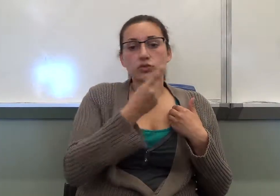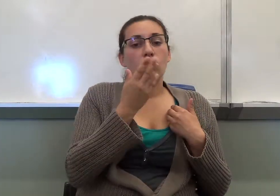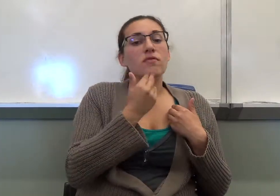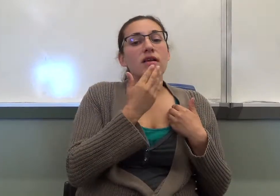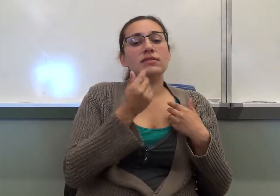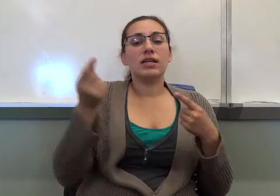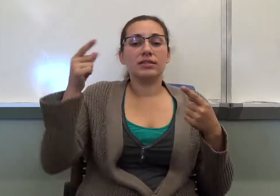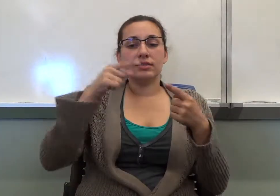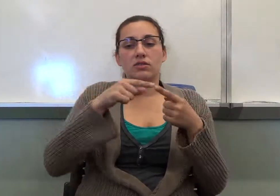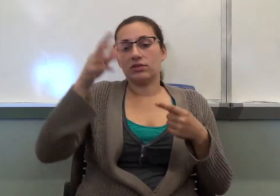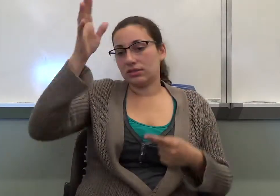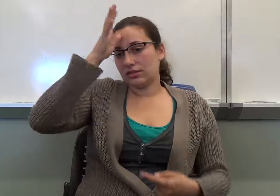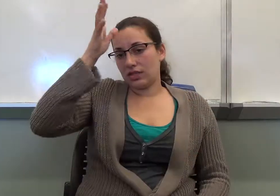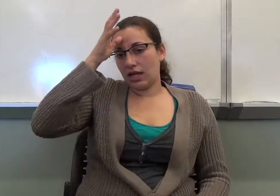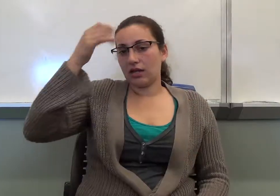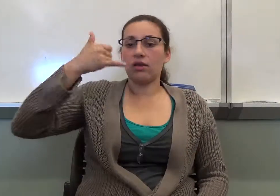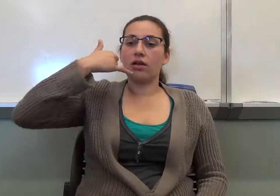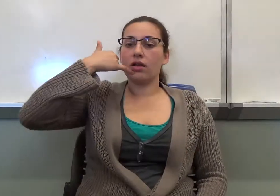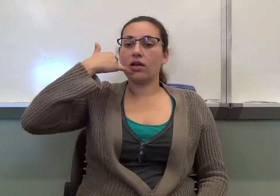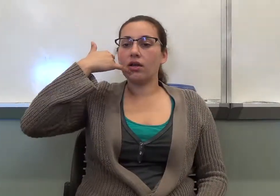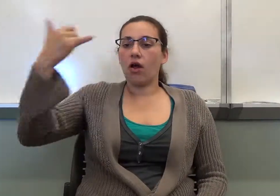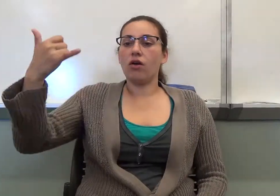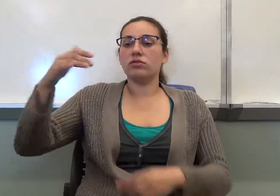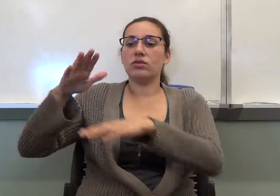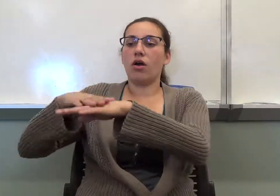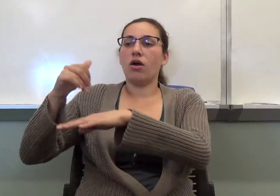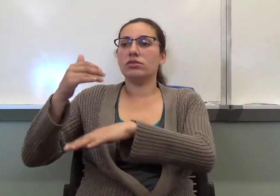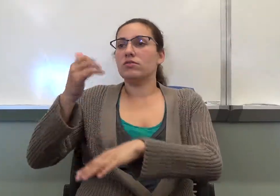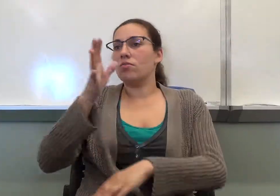dad calls mom, right?